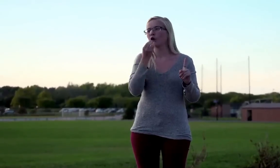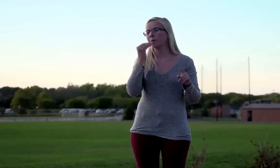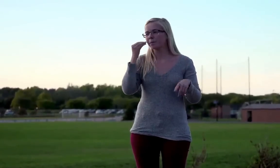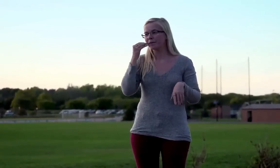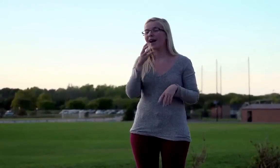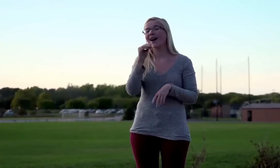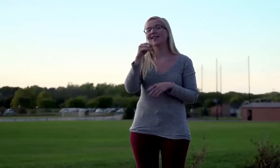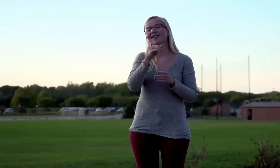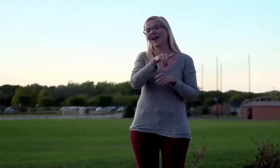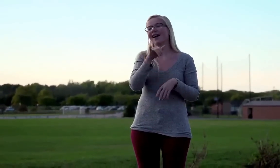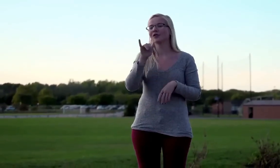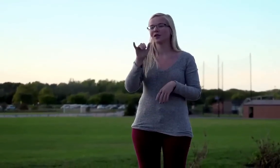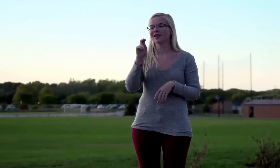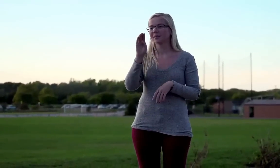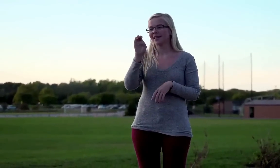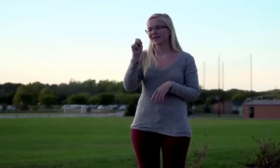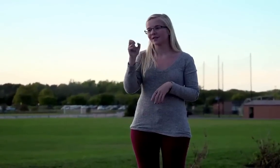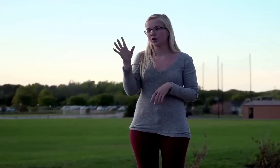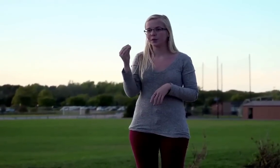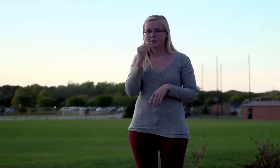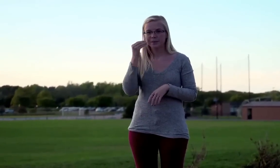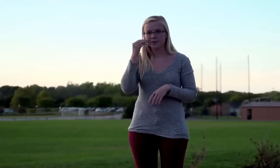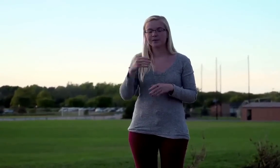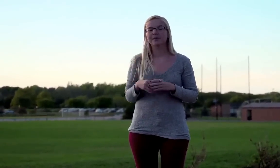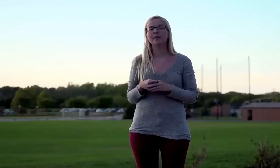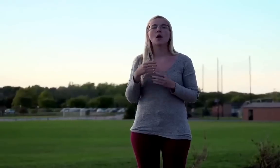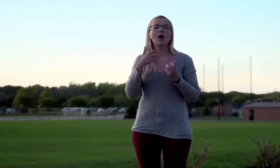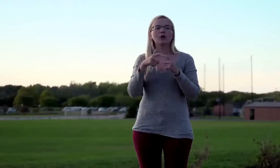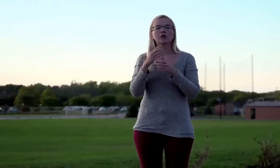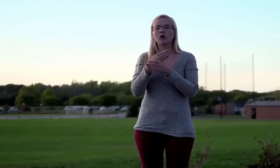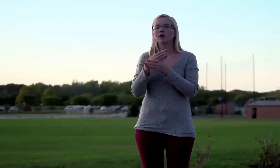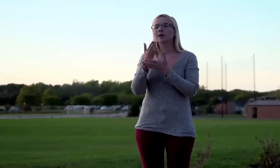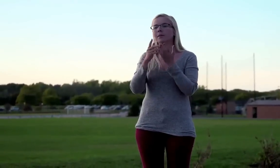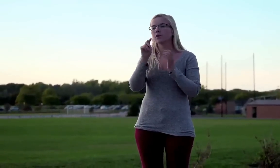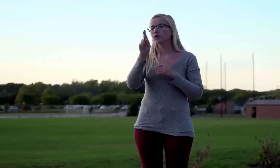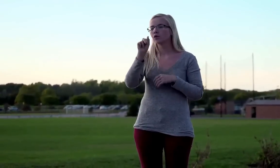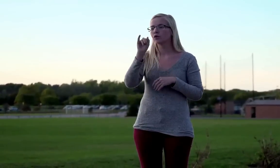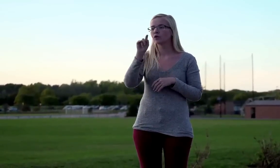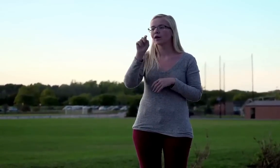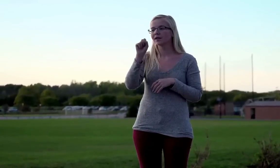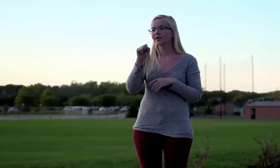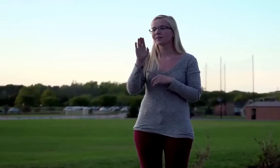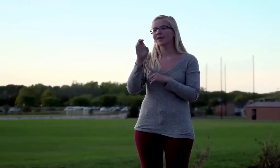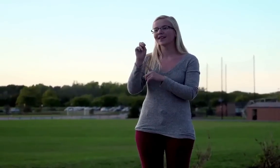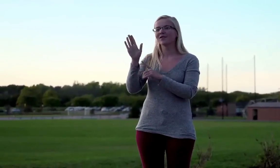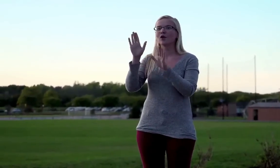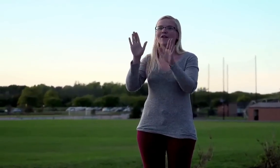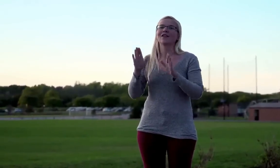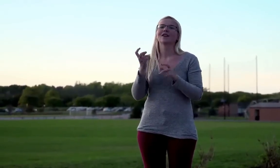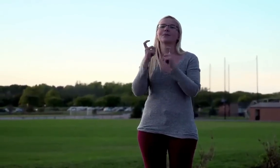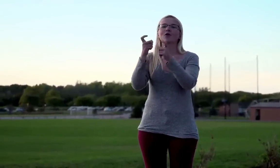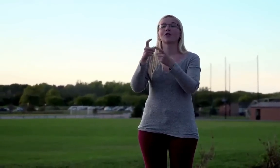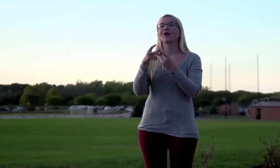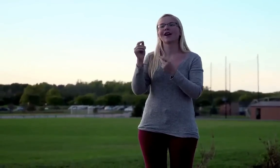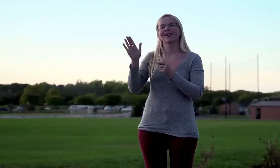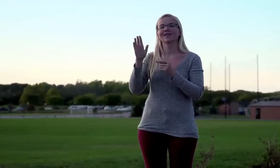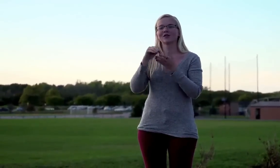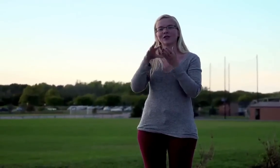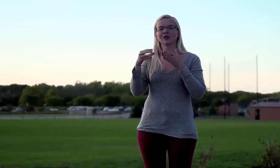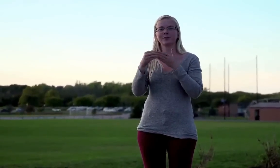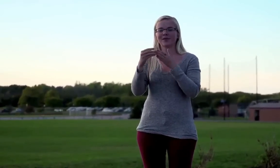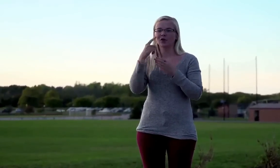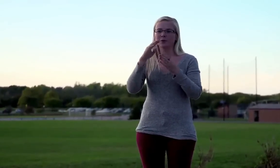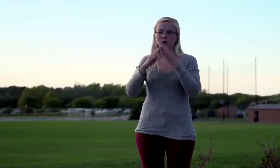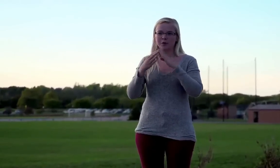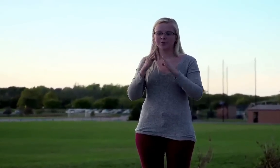the NTID is our home, and it was Ben's home. And I'd like to sort of share some of the traits that Ben had as a